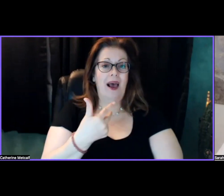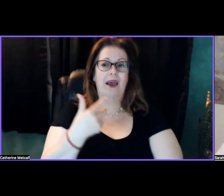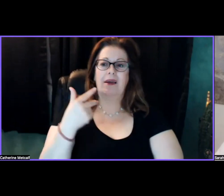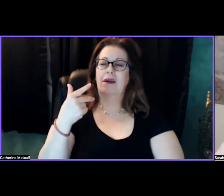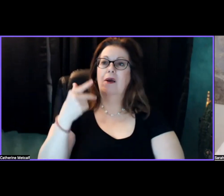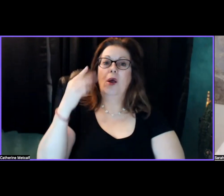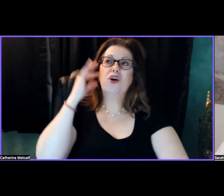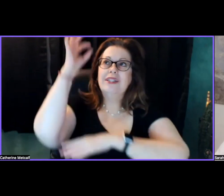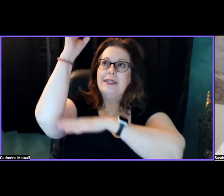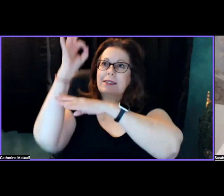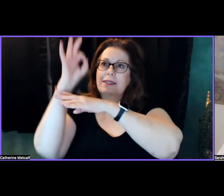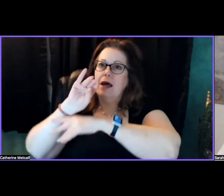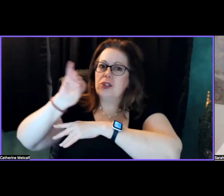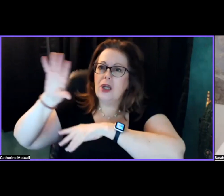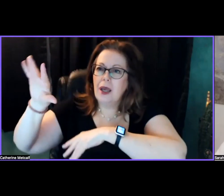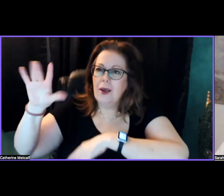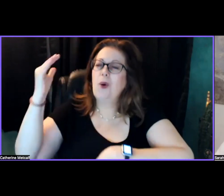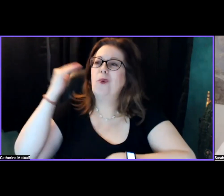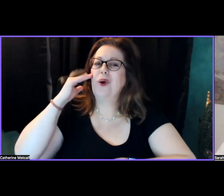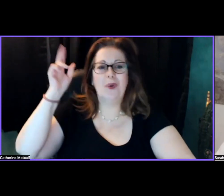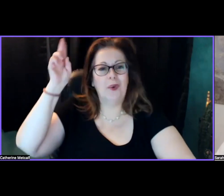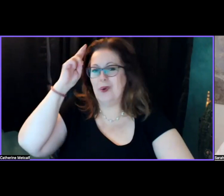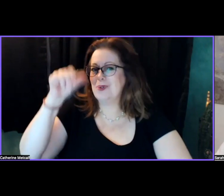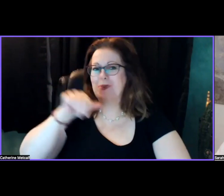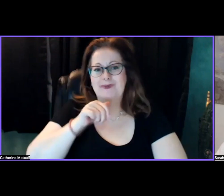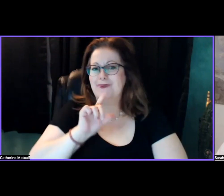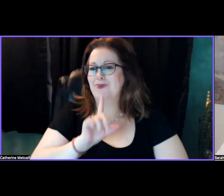how still it was against rotations of light.